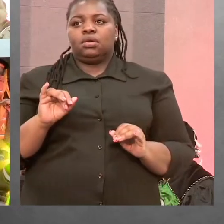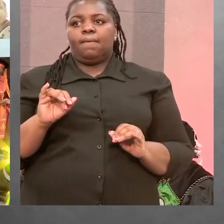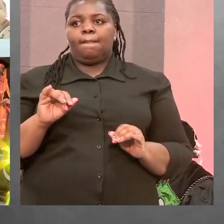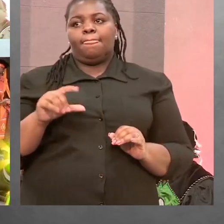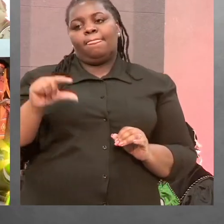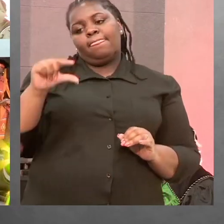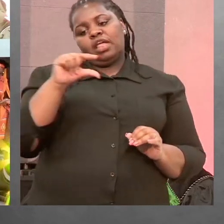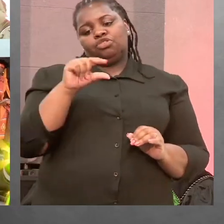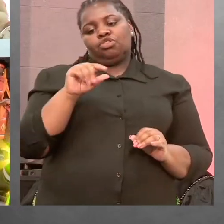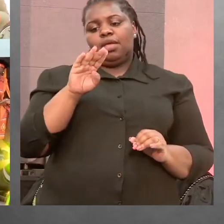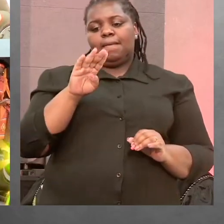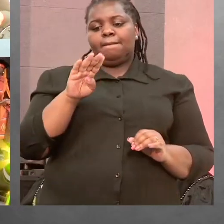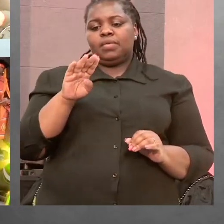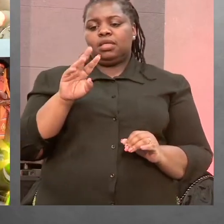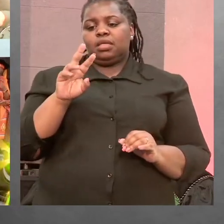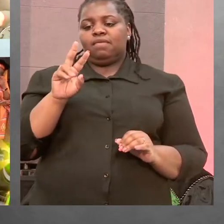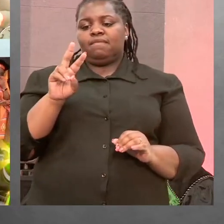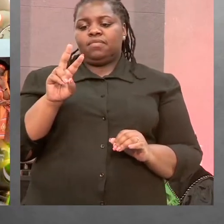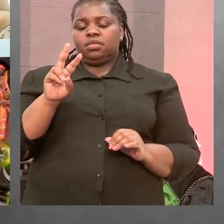gender-based poverty.